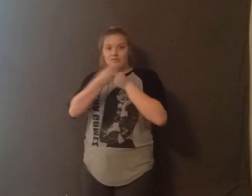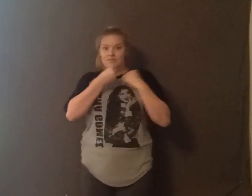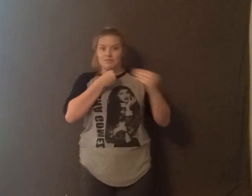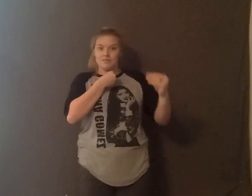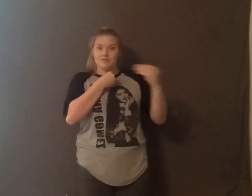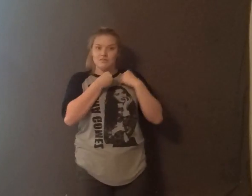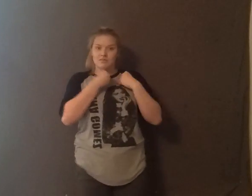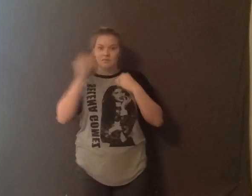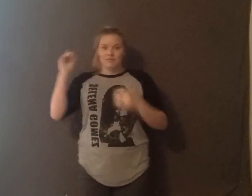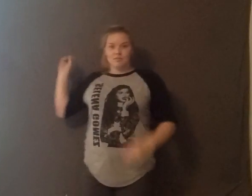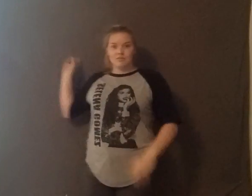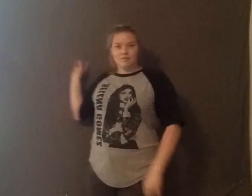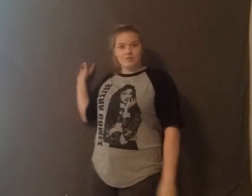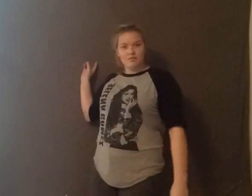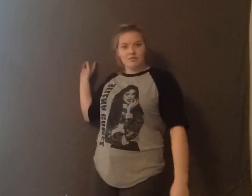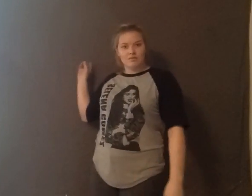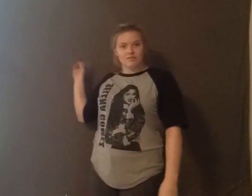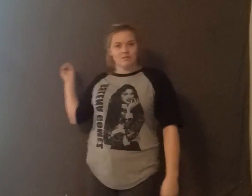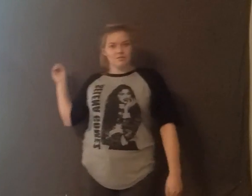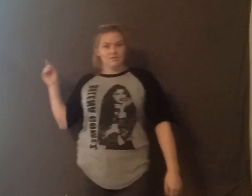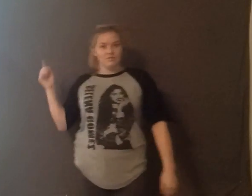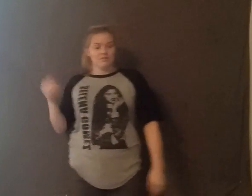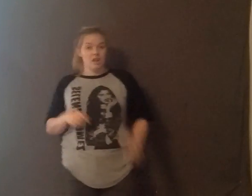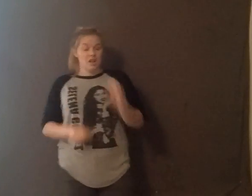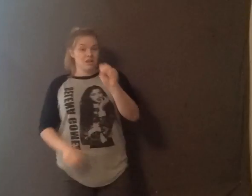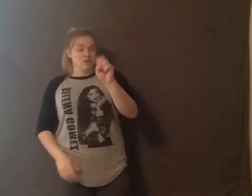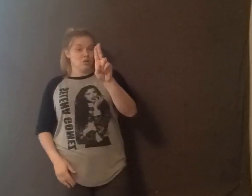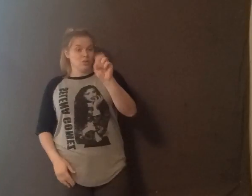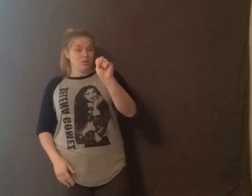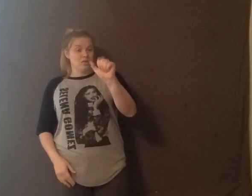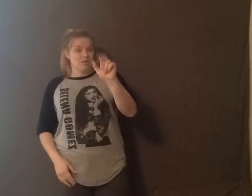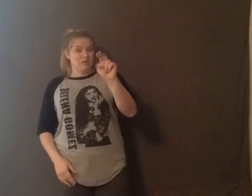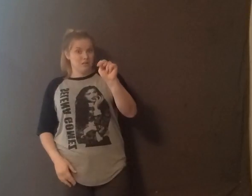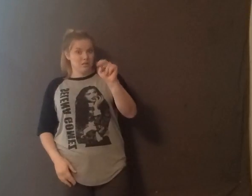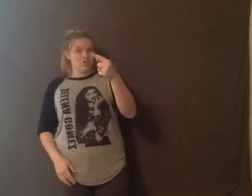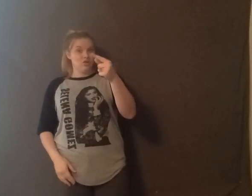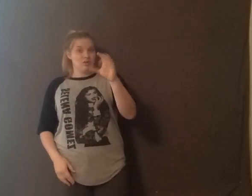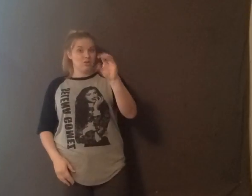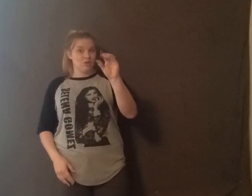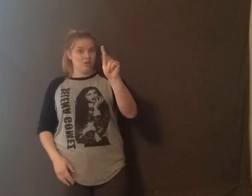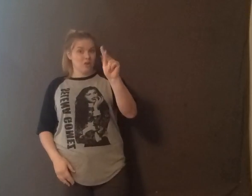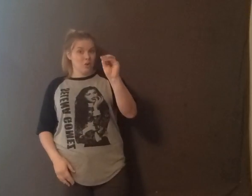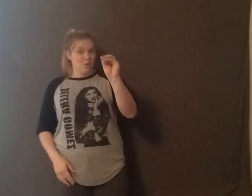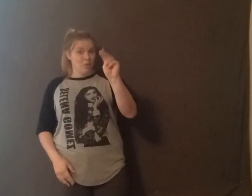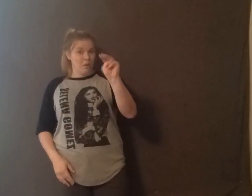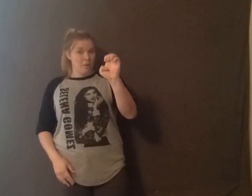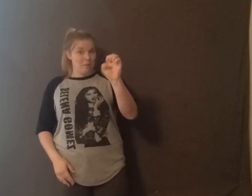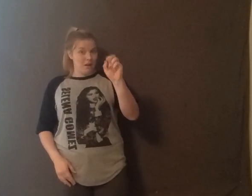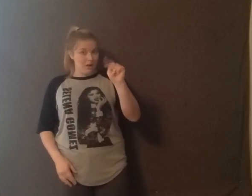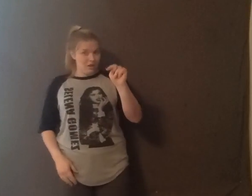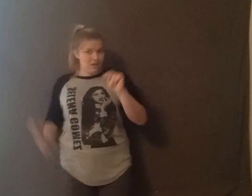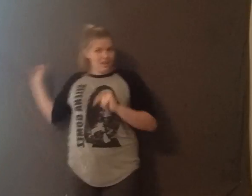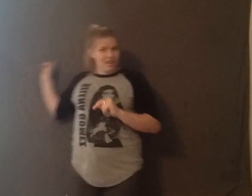Bell. Susan G. Komen, who was supposed to be fighting breast cancer, was corporate partnering with KFC, Dietz Watson Processed Meats,